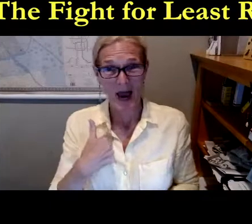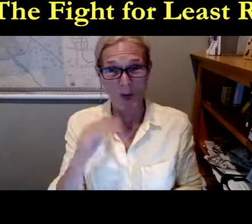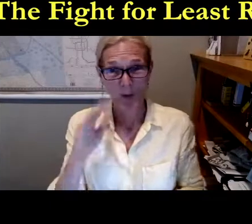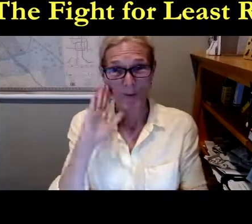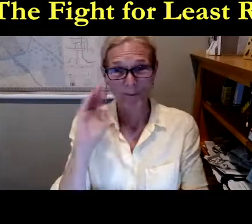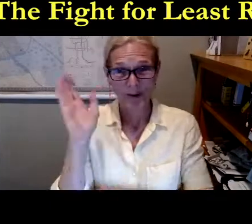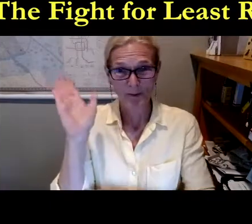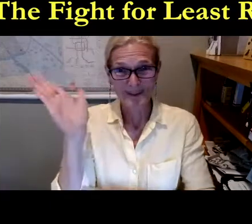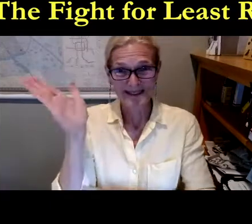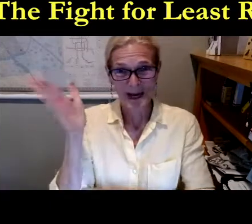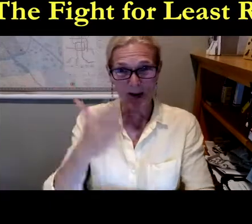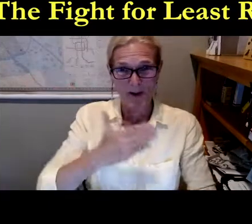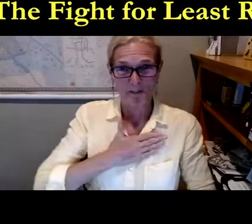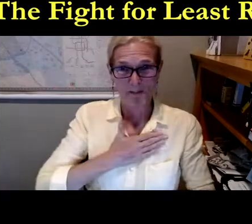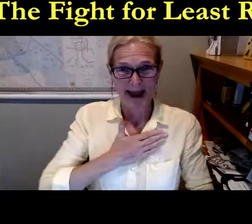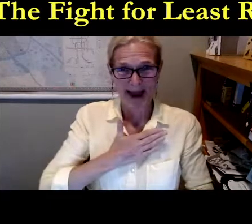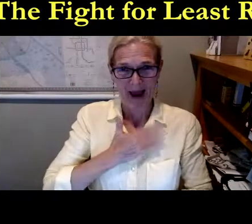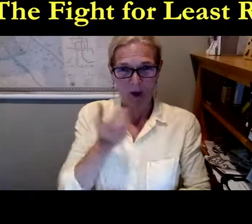Yes, indeed.